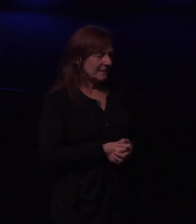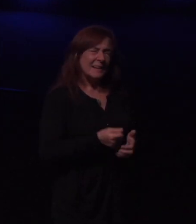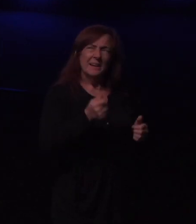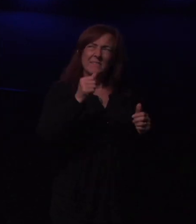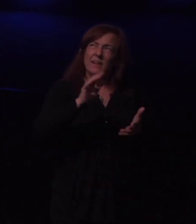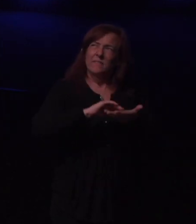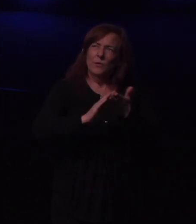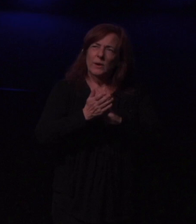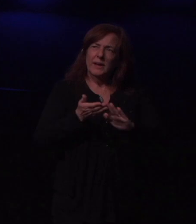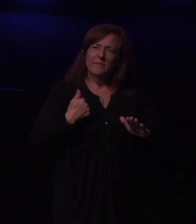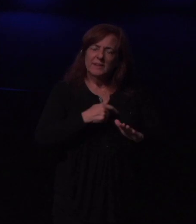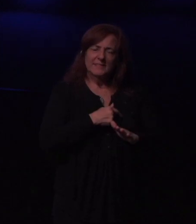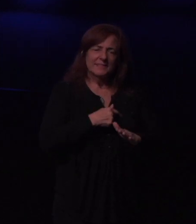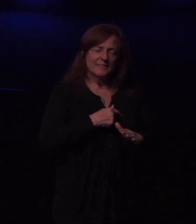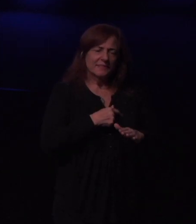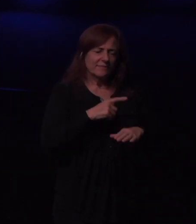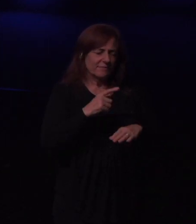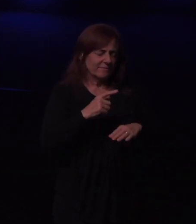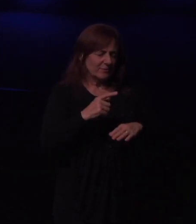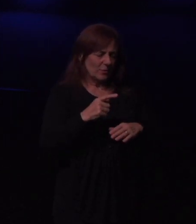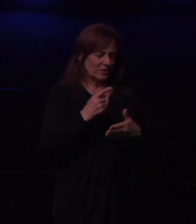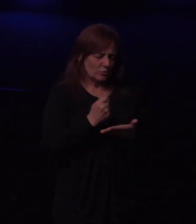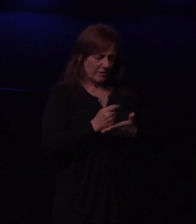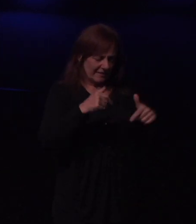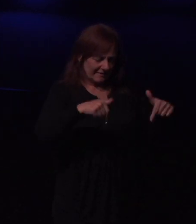Father, forgive us for treating your church like a commodity.